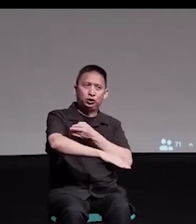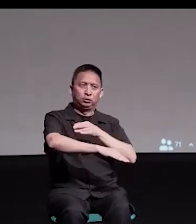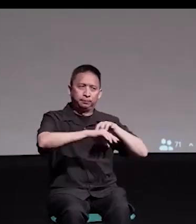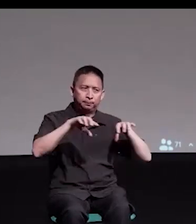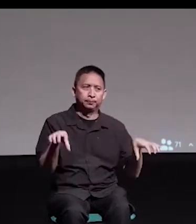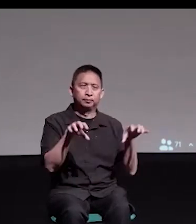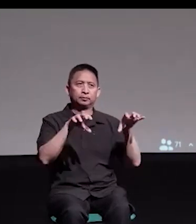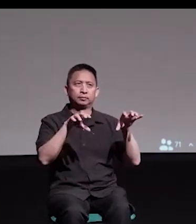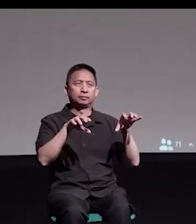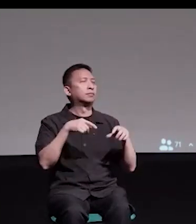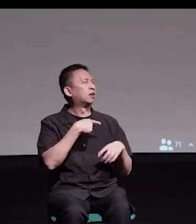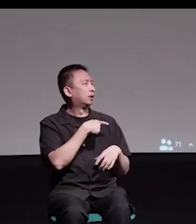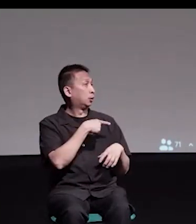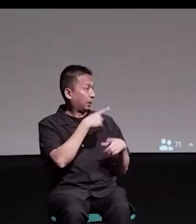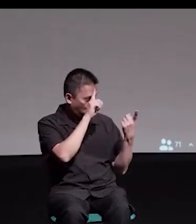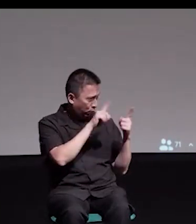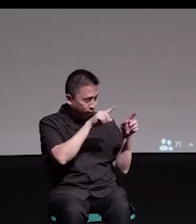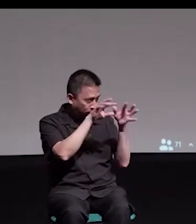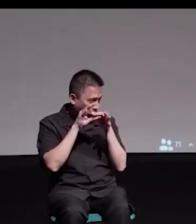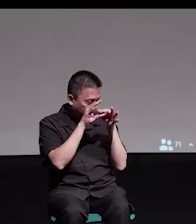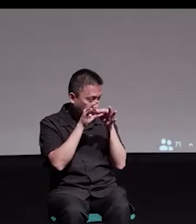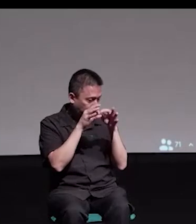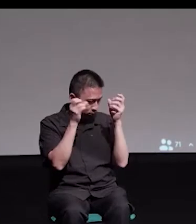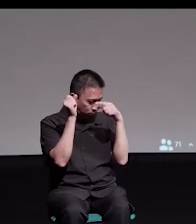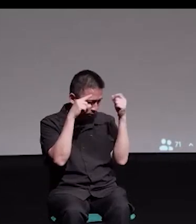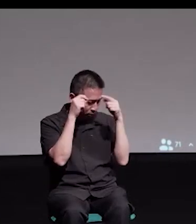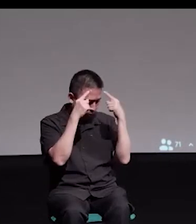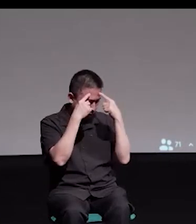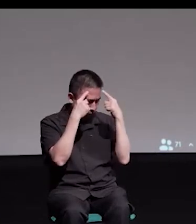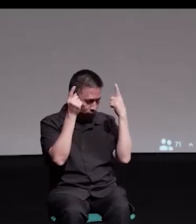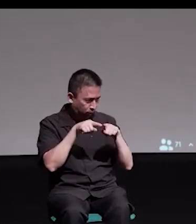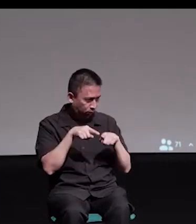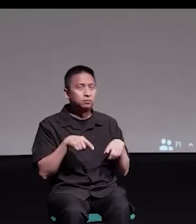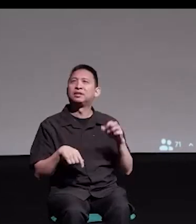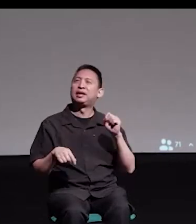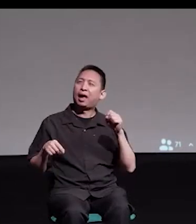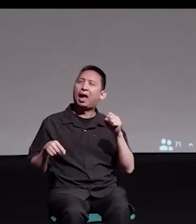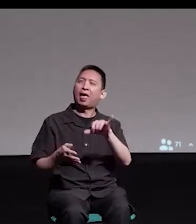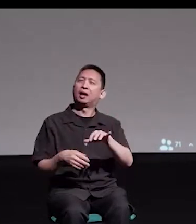same headspace with each other. Yeah, I think,